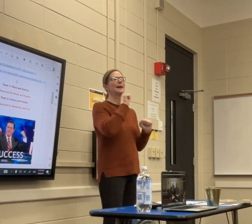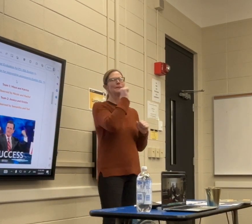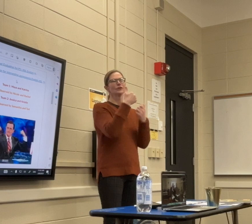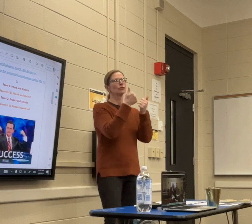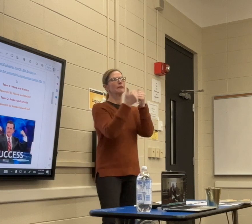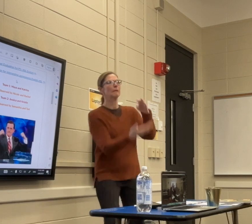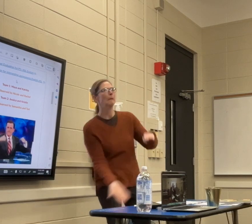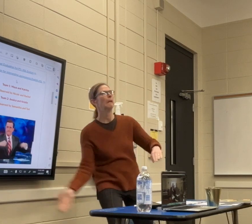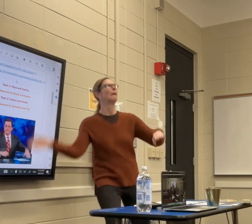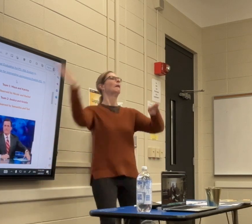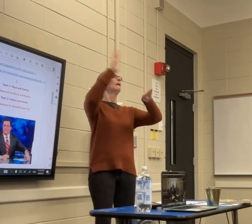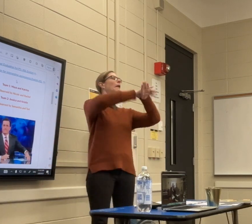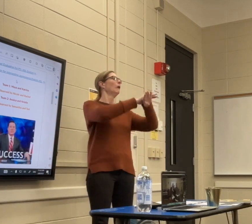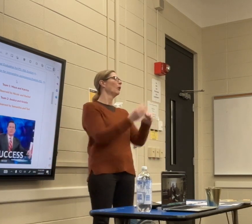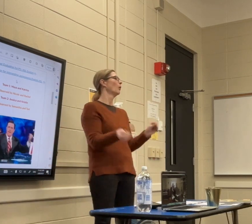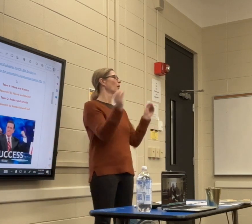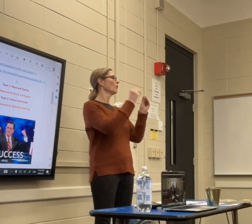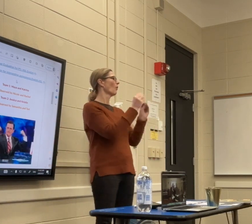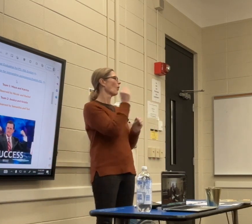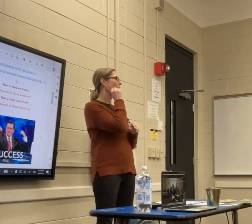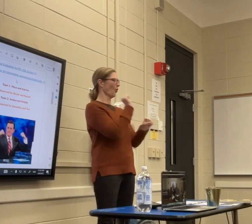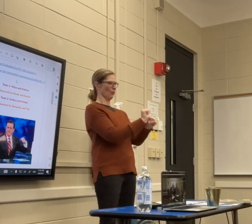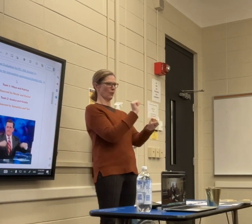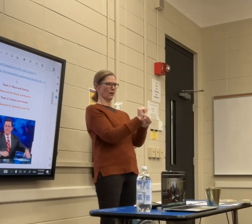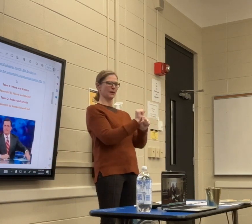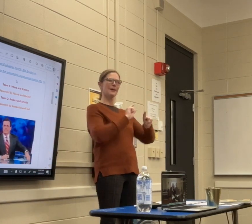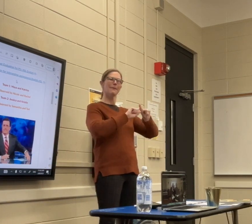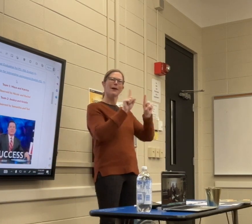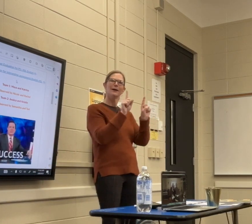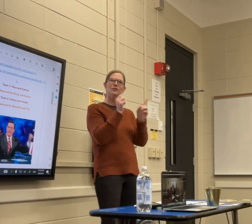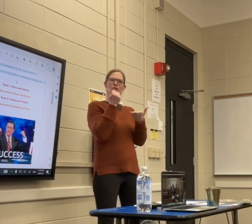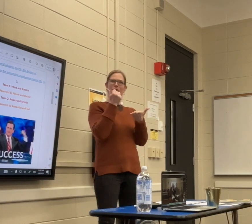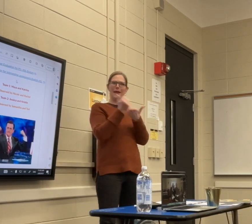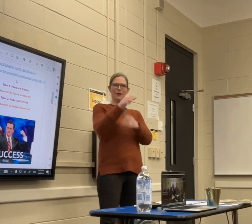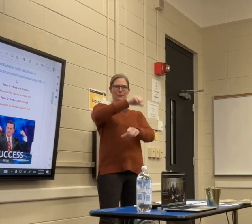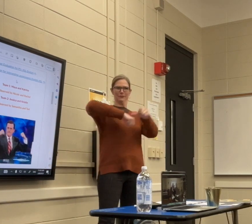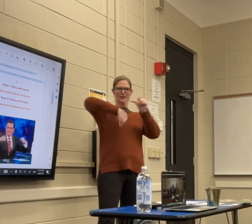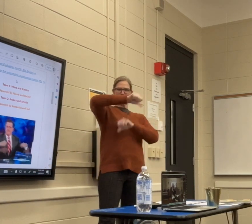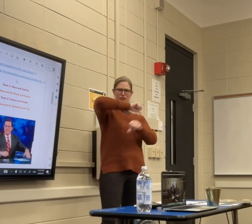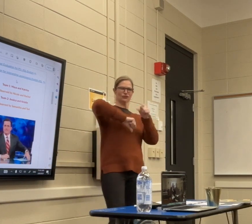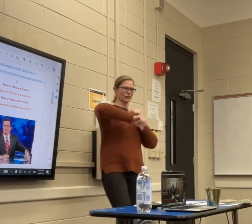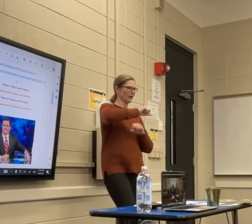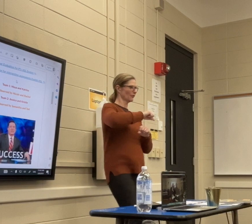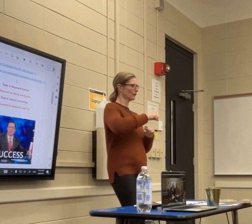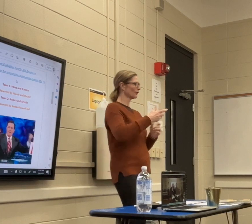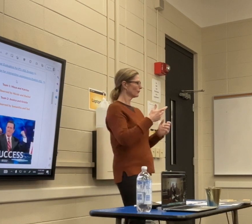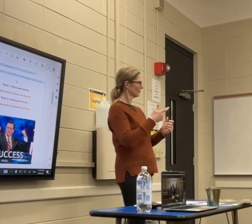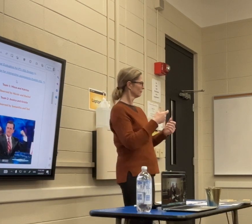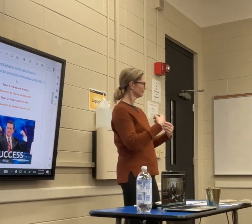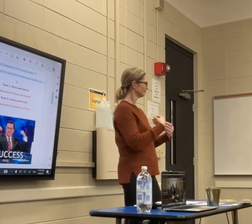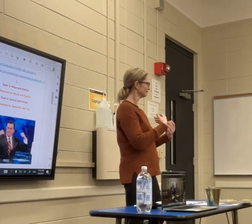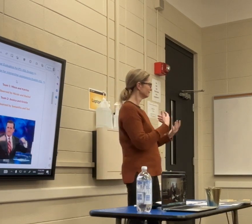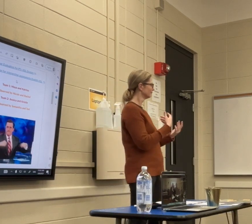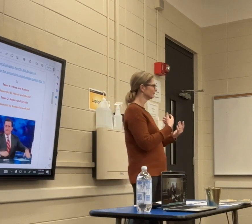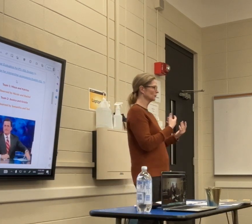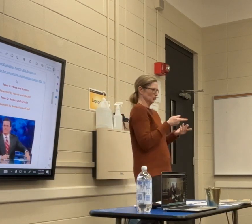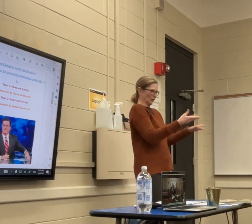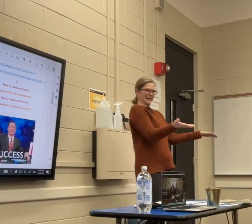So for these peer evaluations, I don't want it to be a homework assignment. I want it to be for